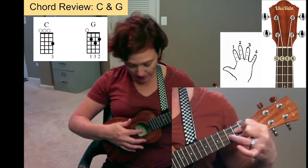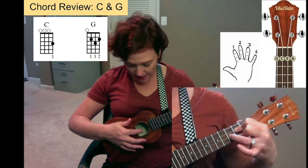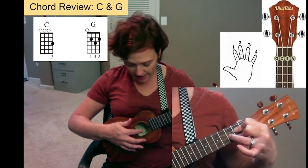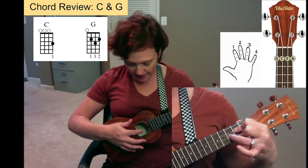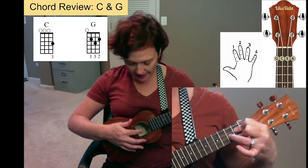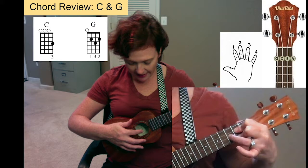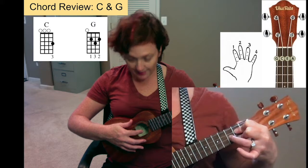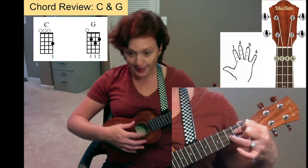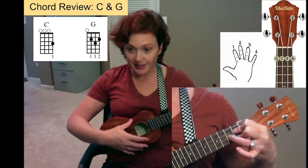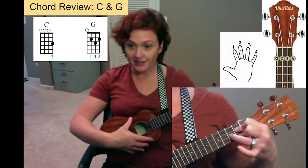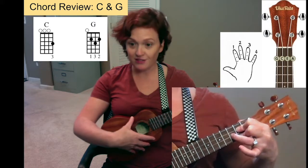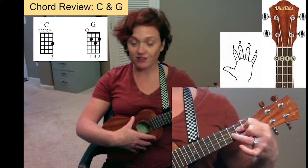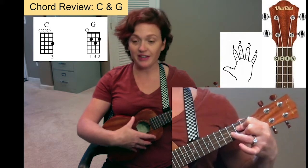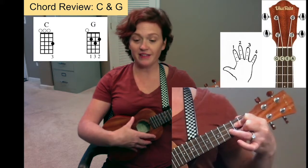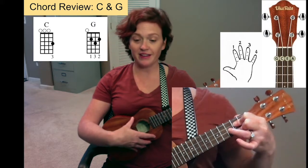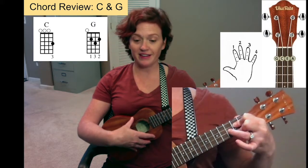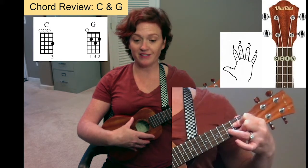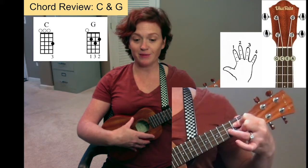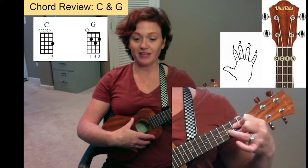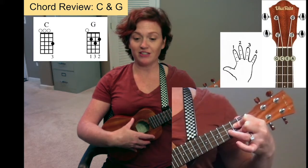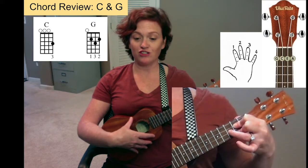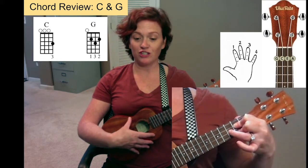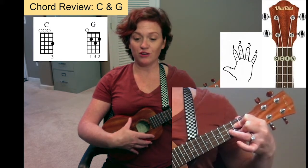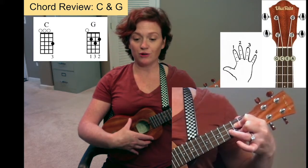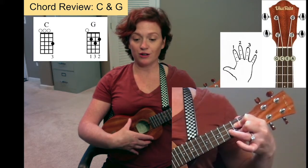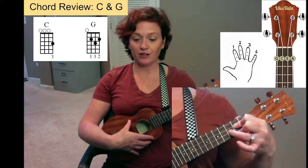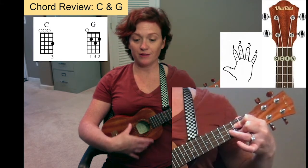and that is my E string, and that gives me a G chord.